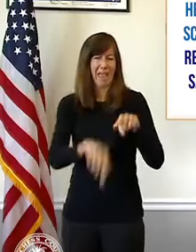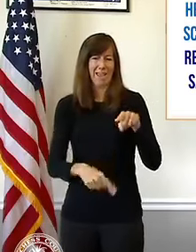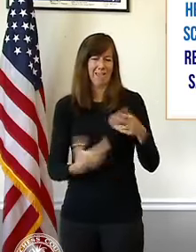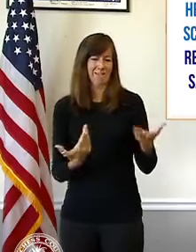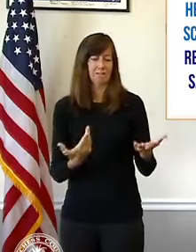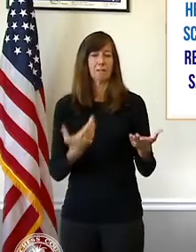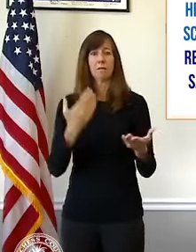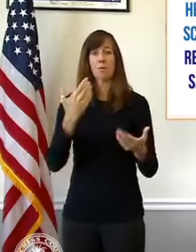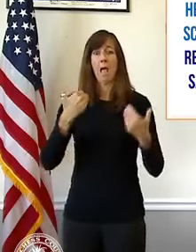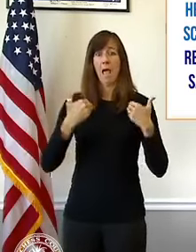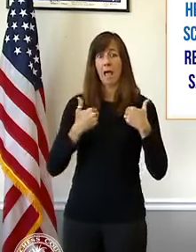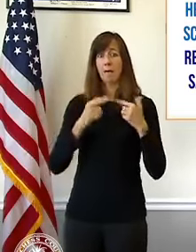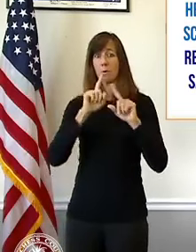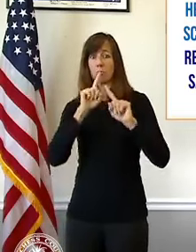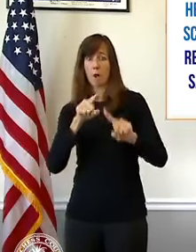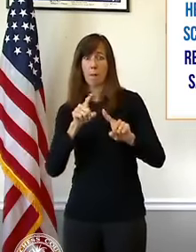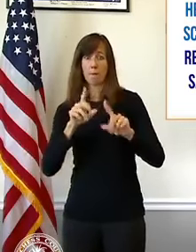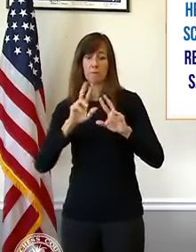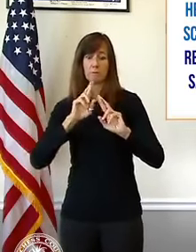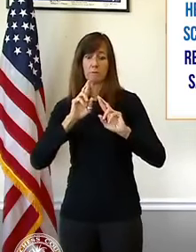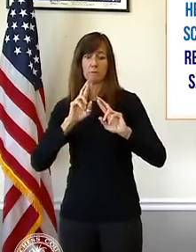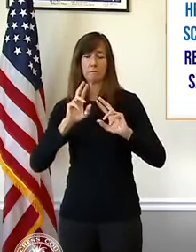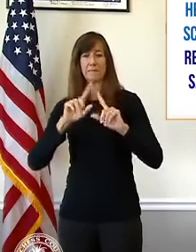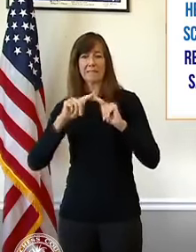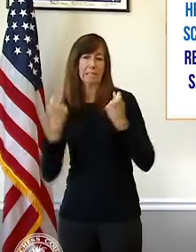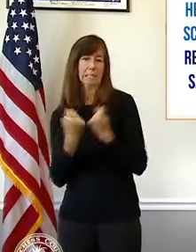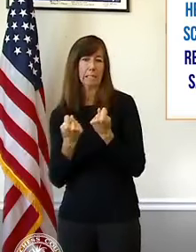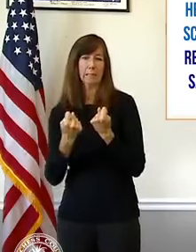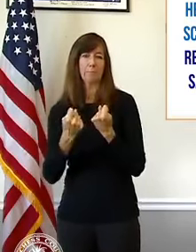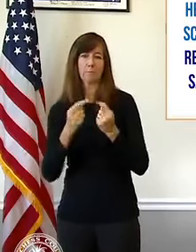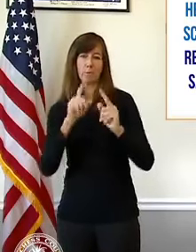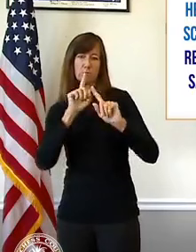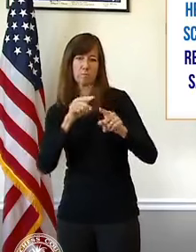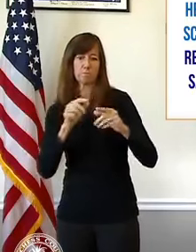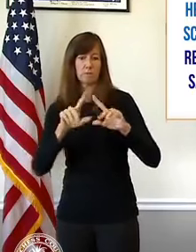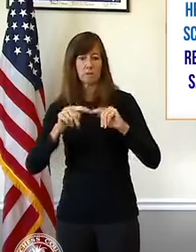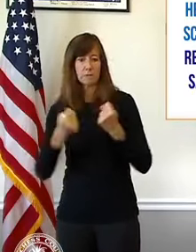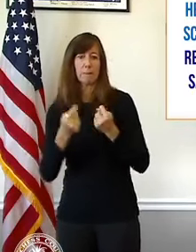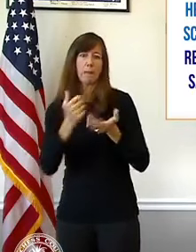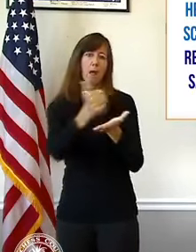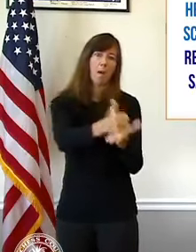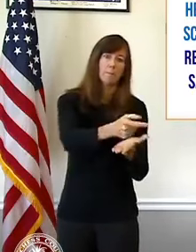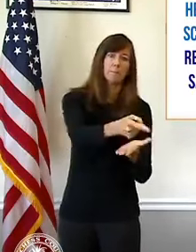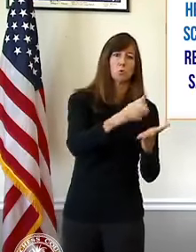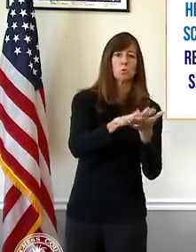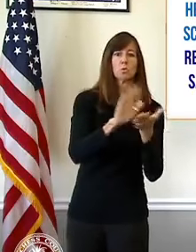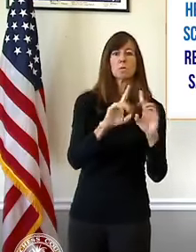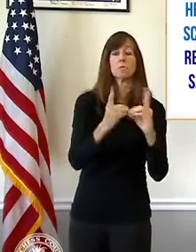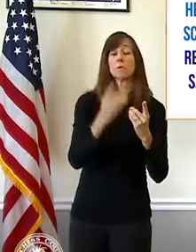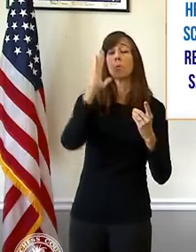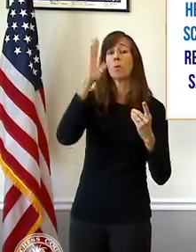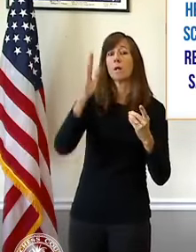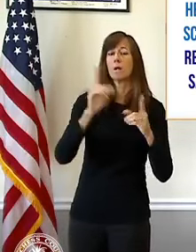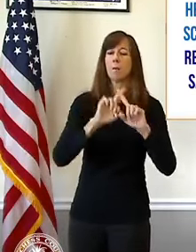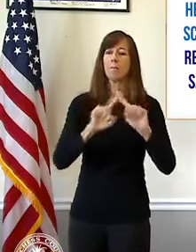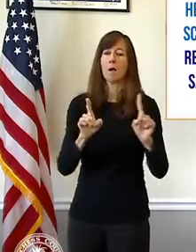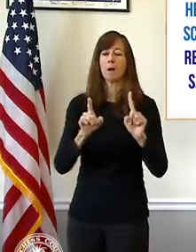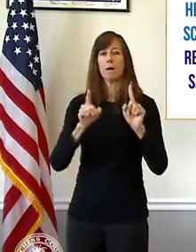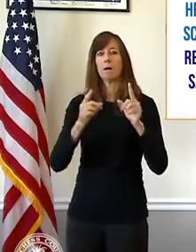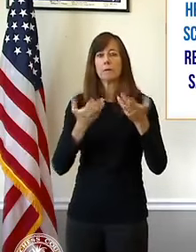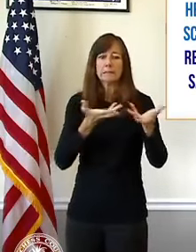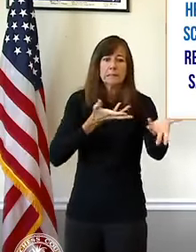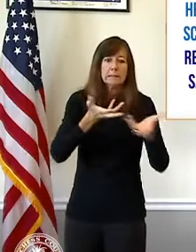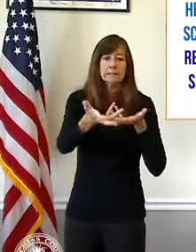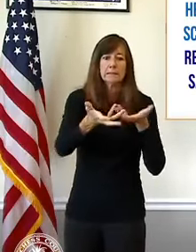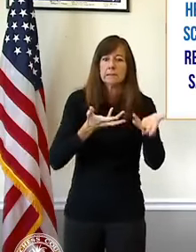for school districts, but school districts are permitted to make those decisions, and quite frankly, we'll be making them with all of you. And for every person who